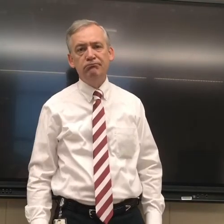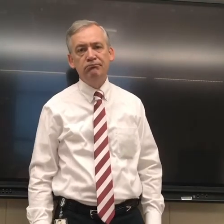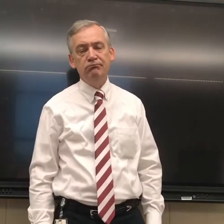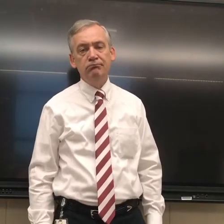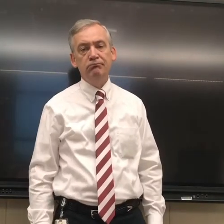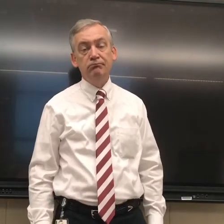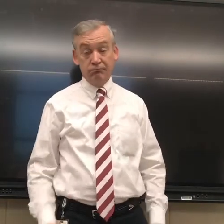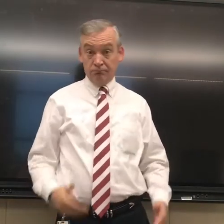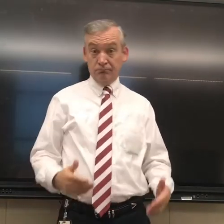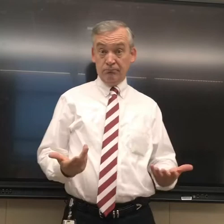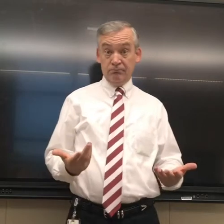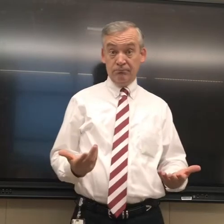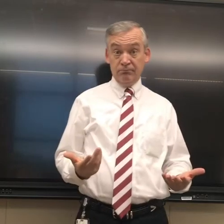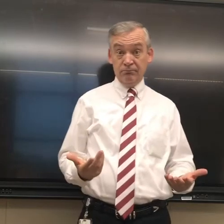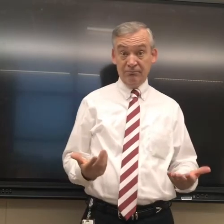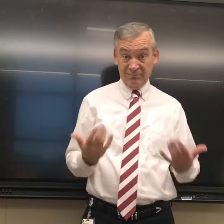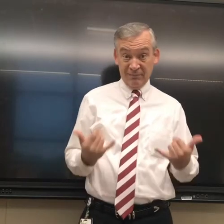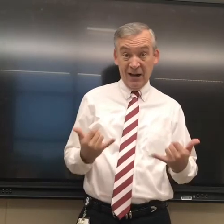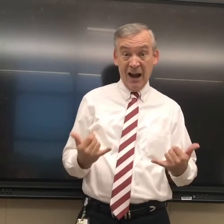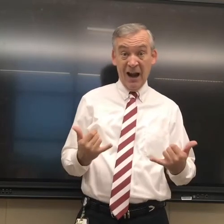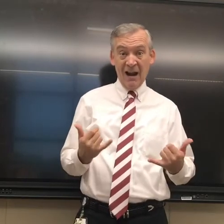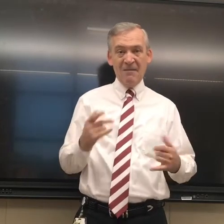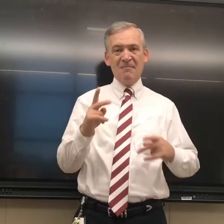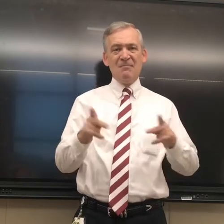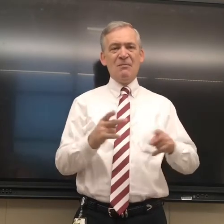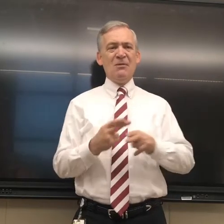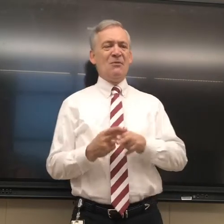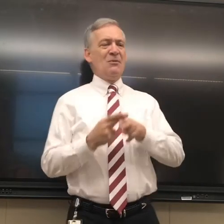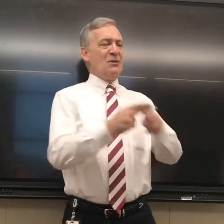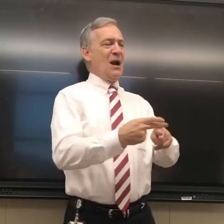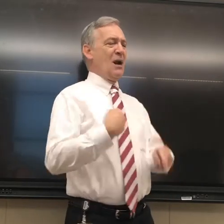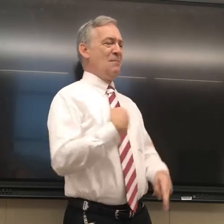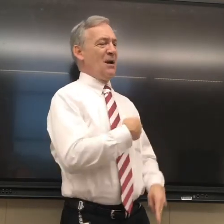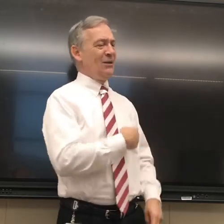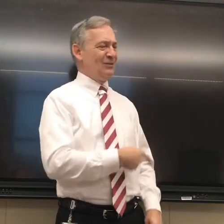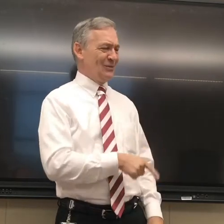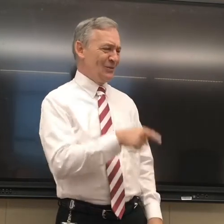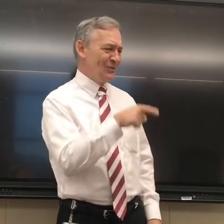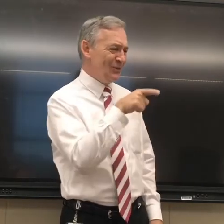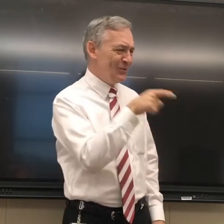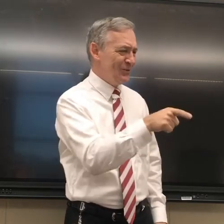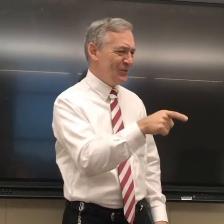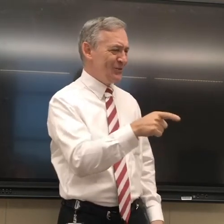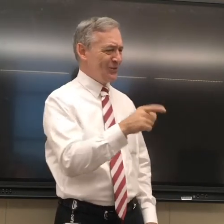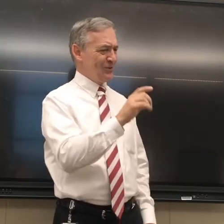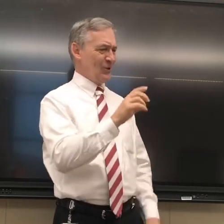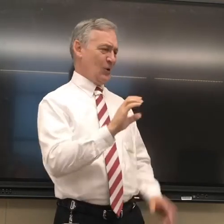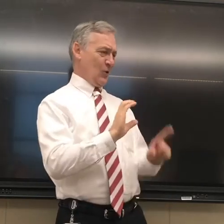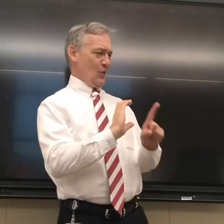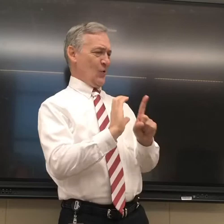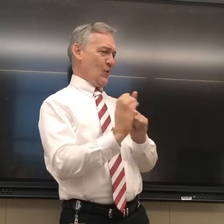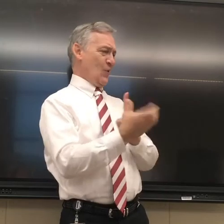Nowadays, we would be called culturally deprived, and people would write books and hold conferences about